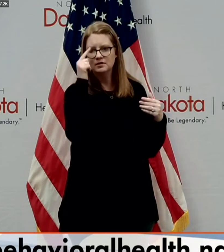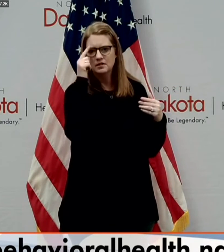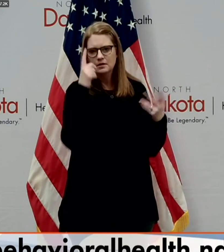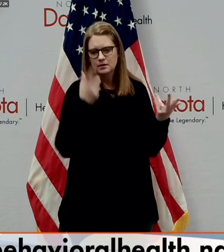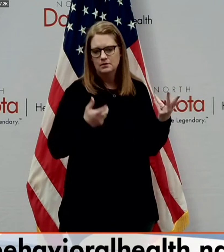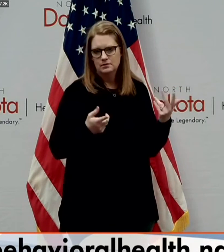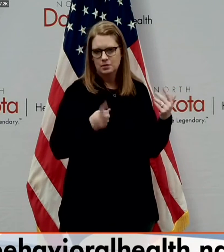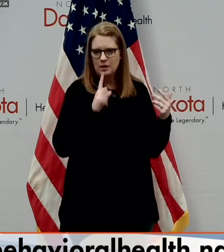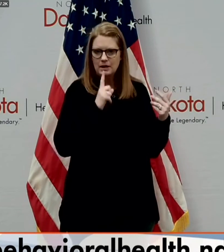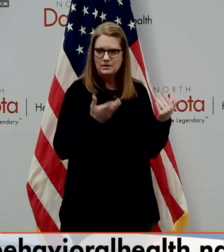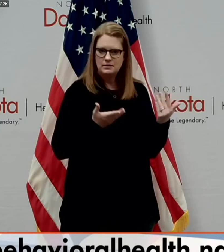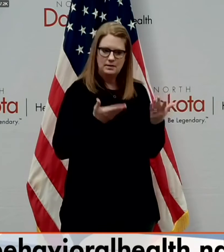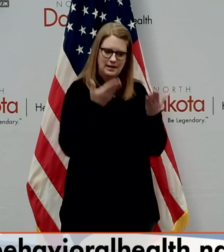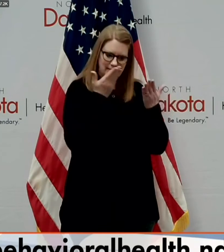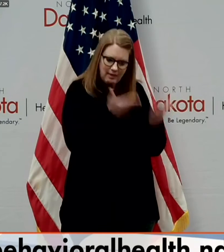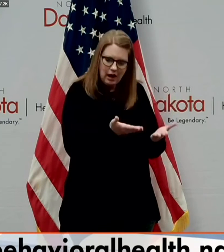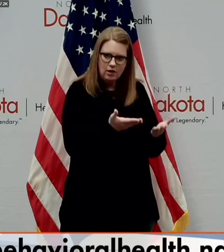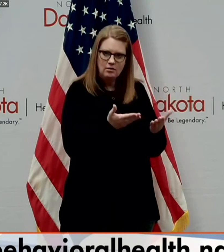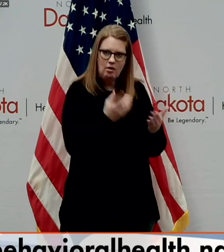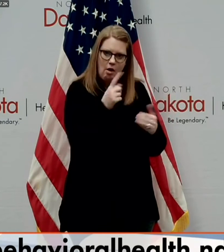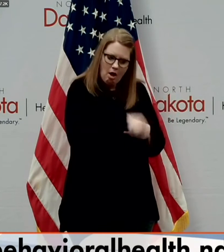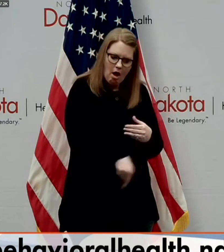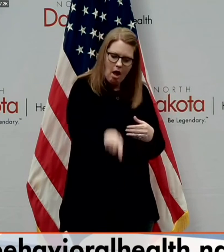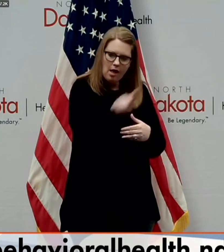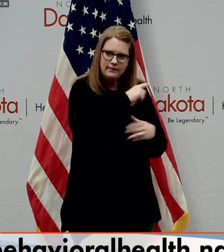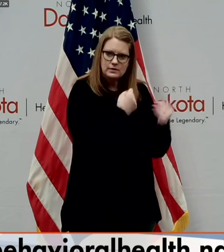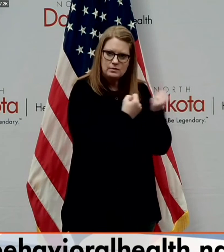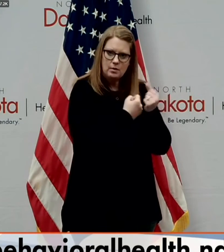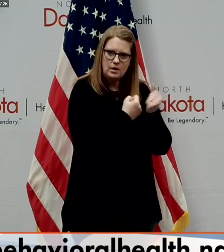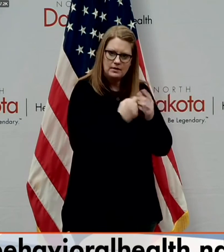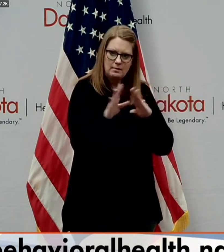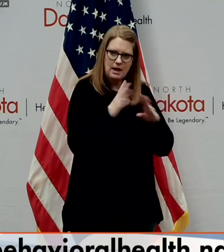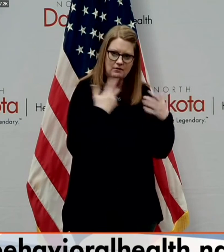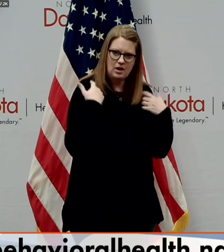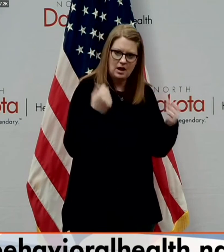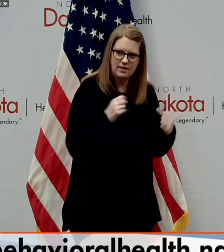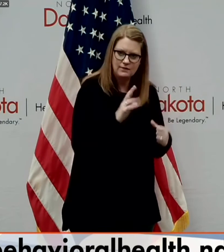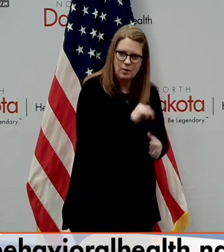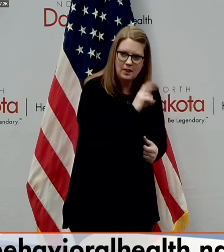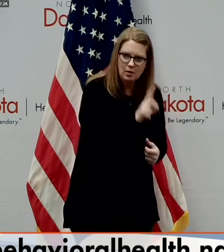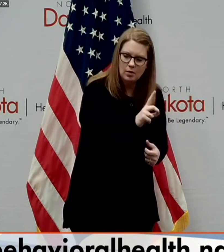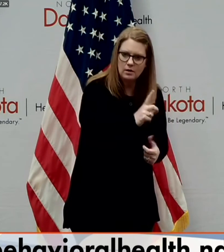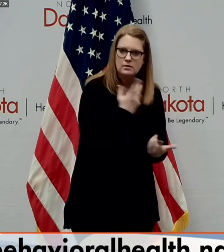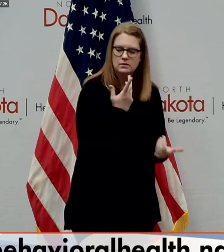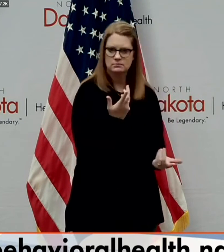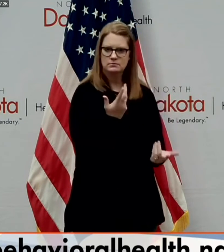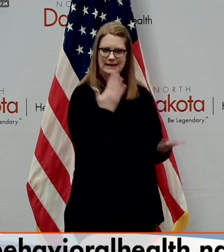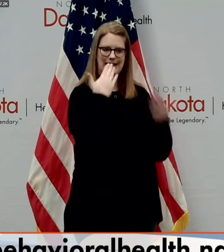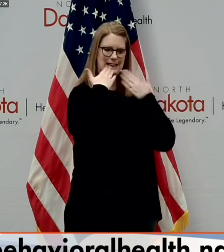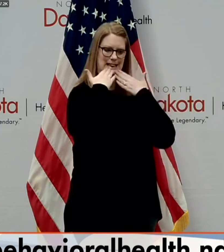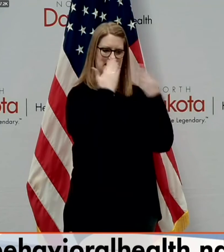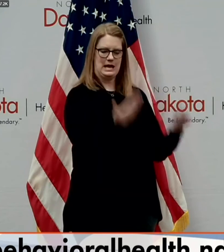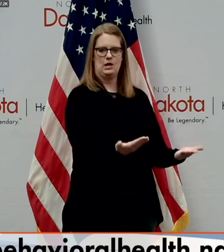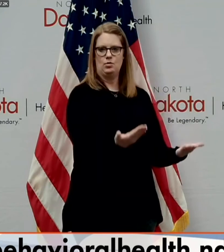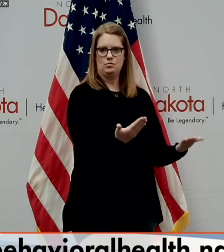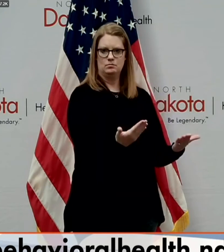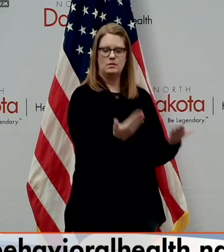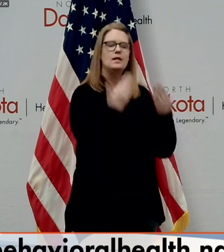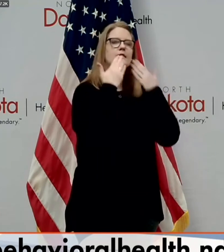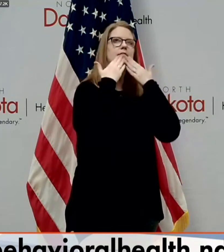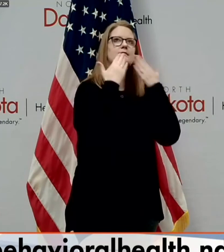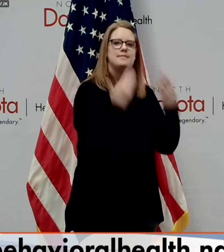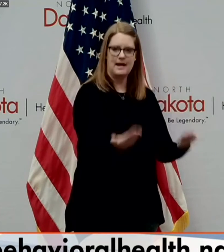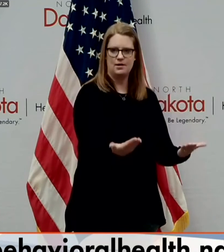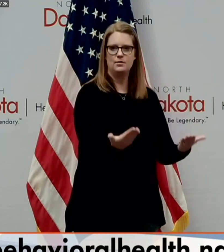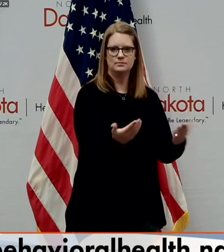be there when someone needs you. All of you are supporting the behavioral health of North Dakota, and so thank you for whatever role that you're playing. And today we